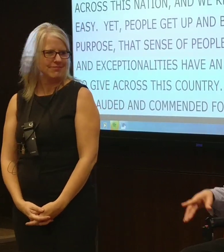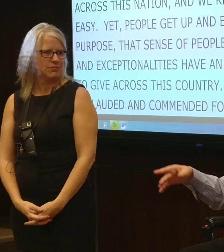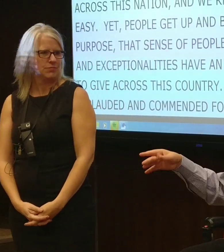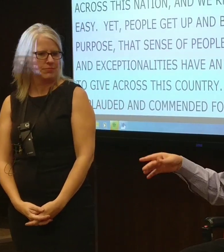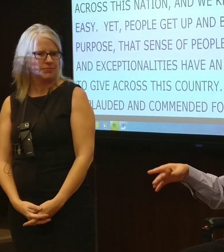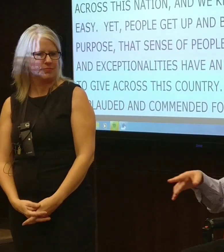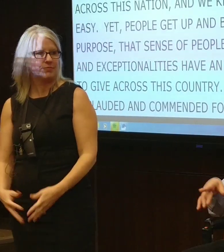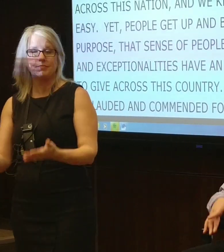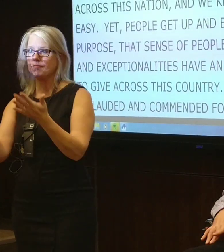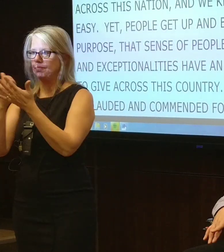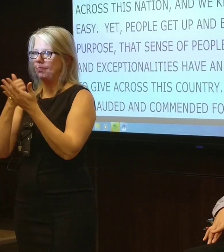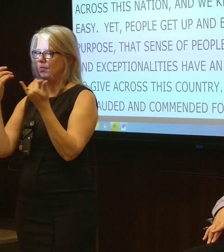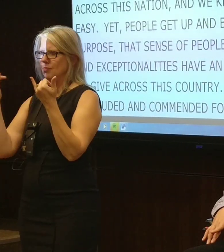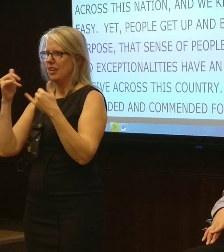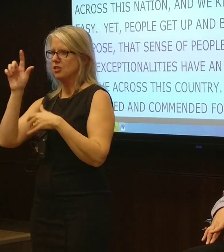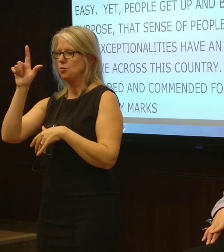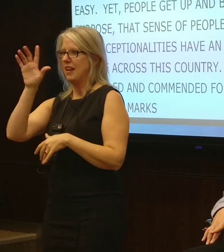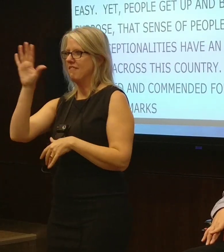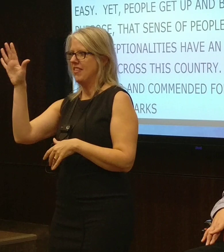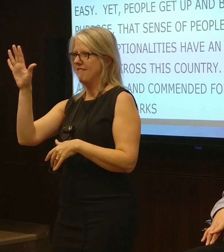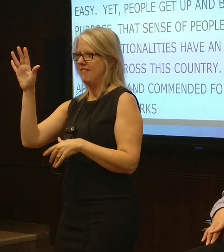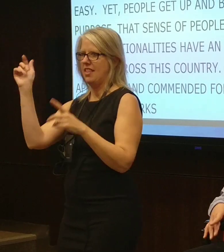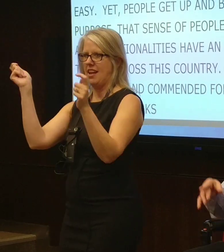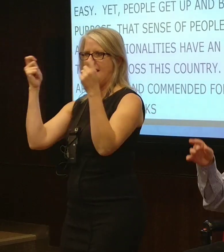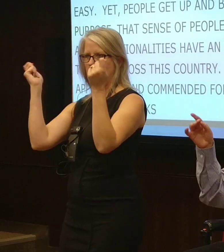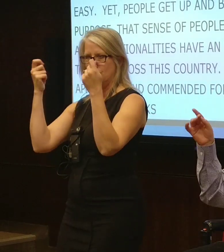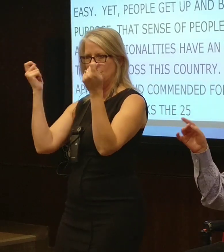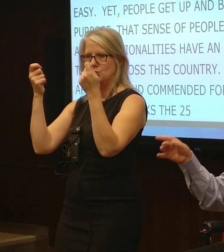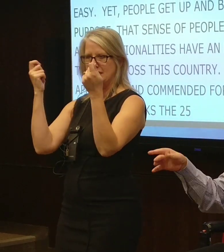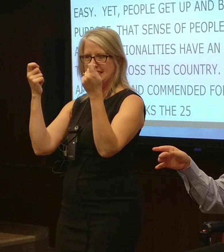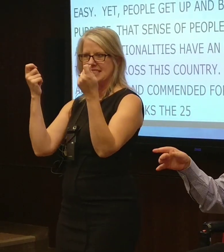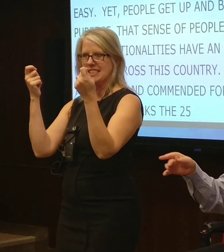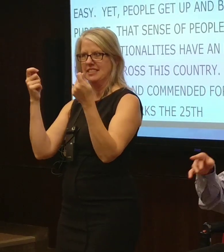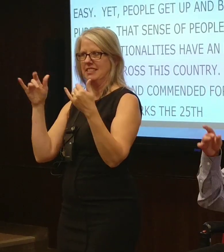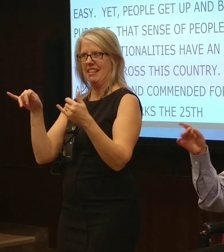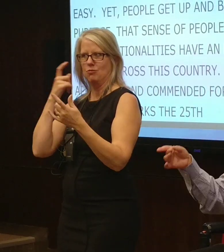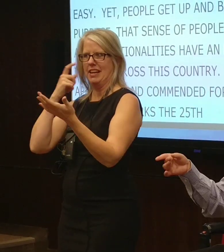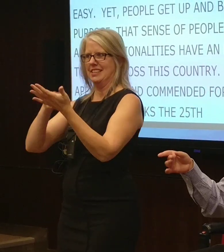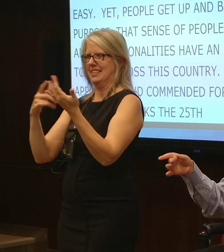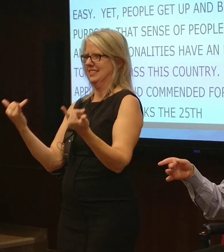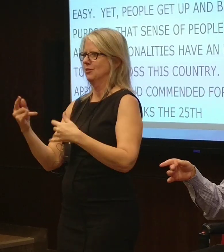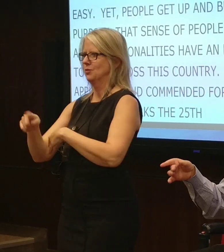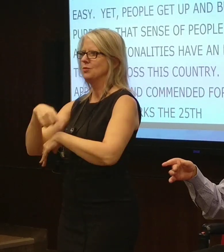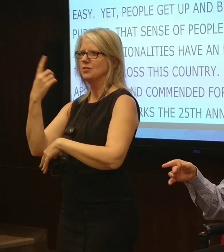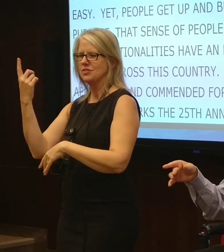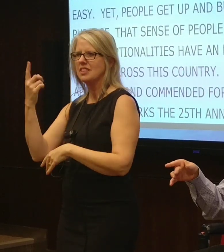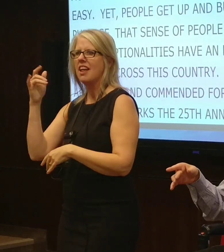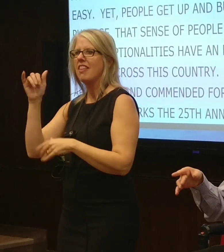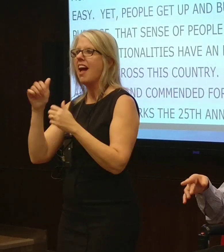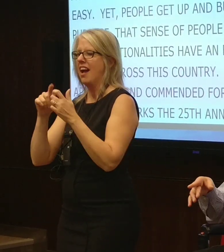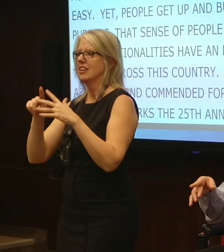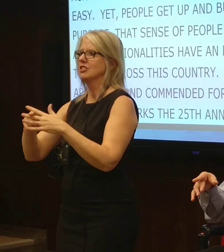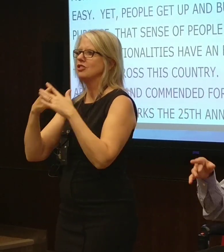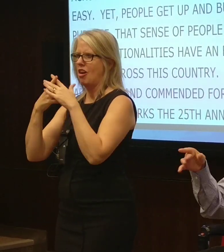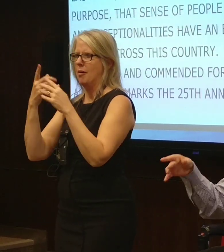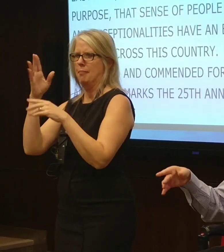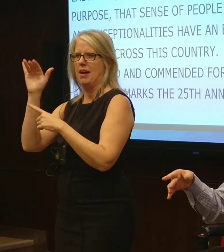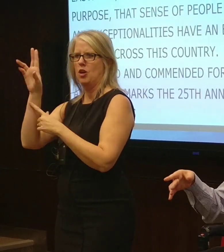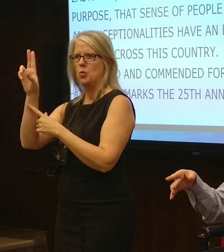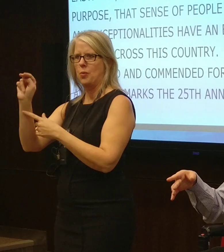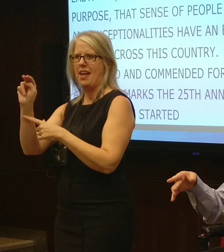Well, today marks the 25th anniversary of this day that was started by the United Nations,